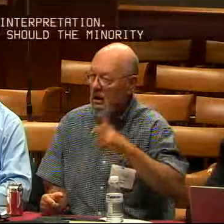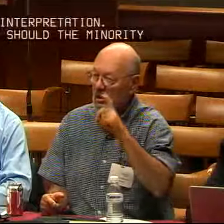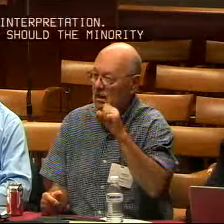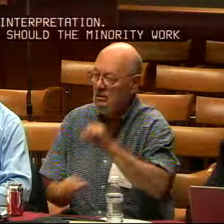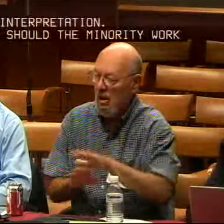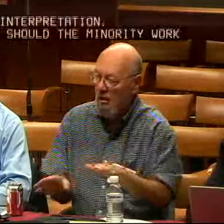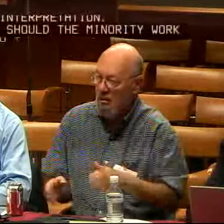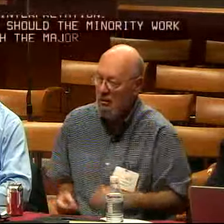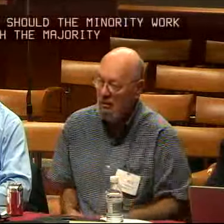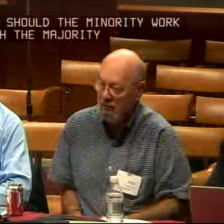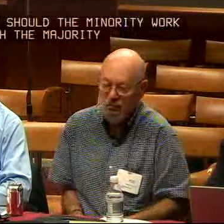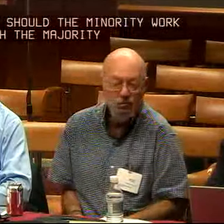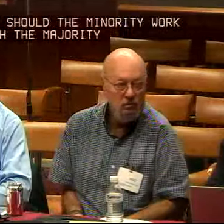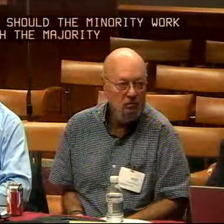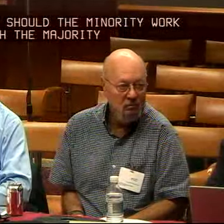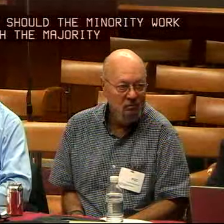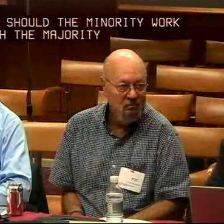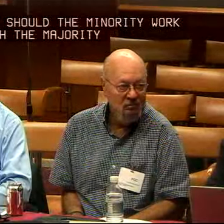Congress does not?